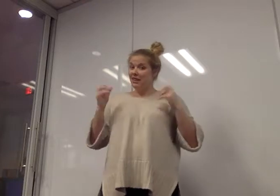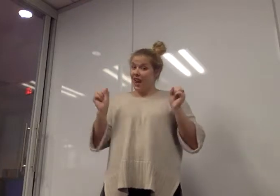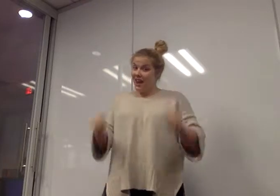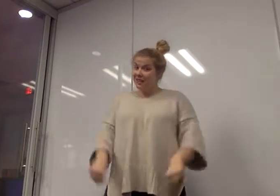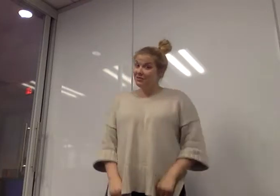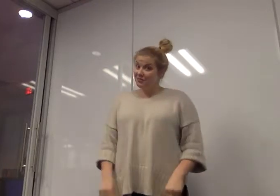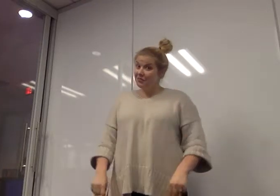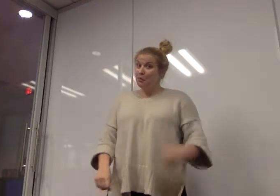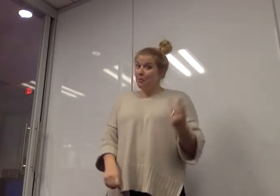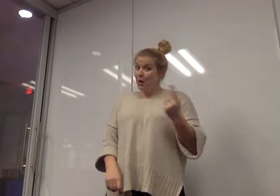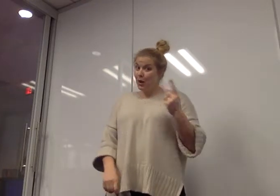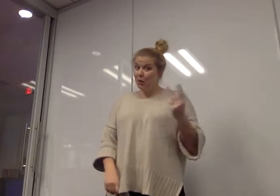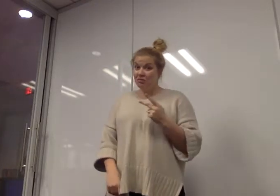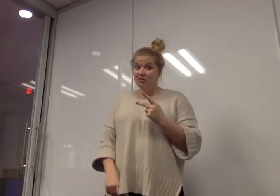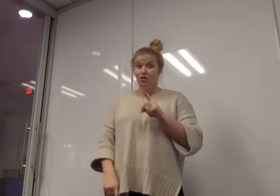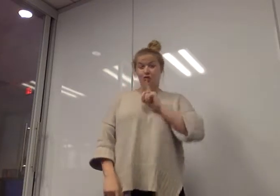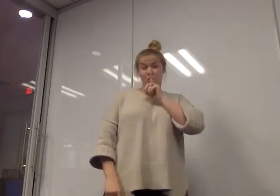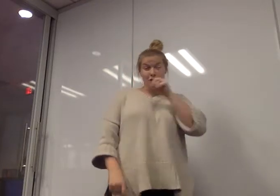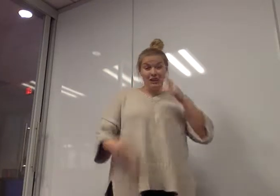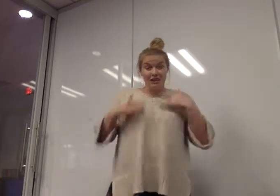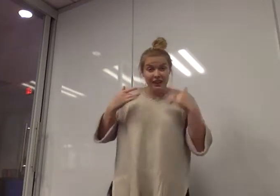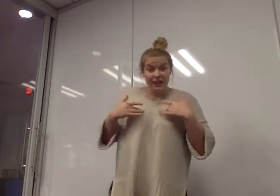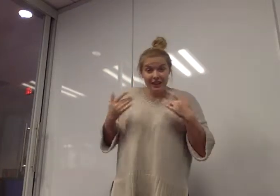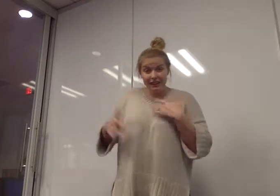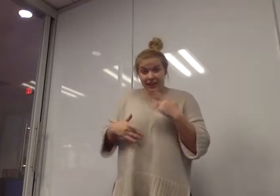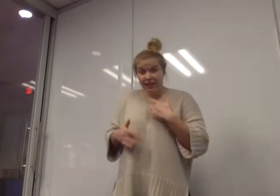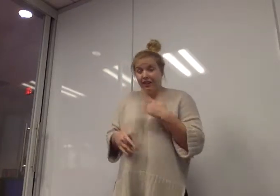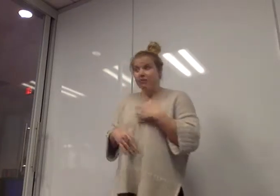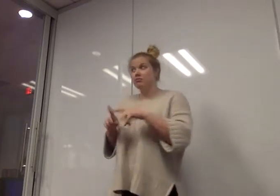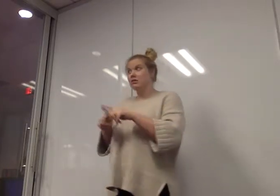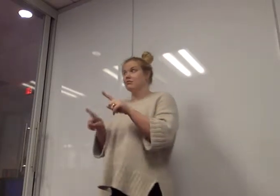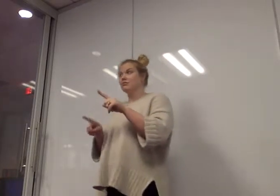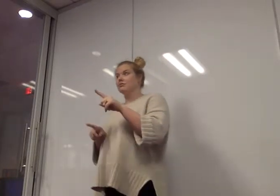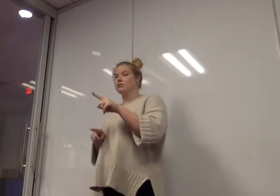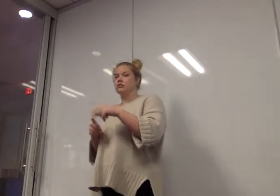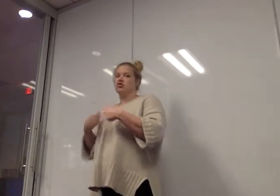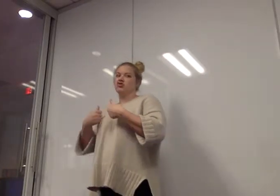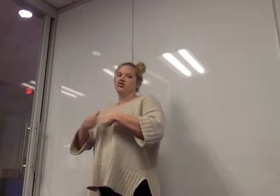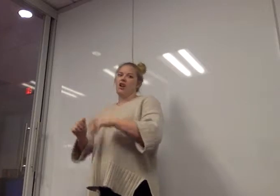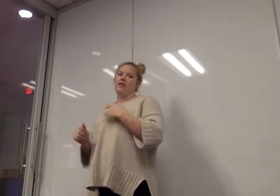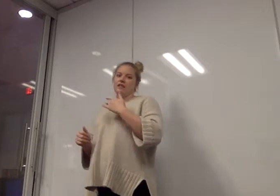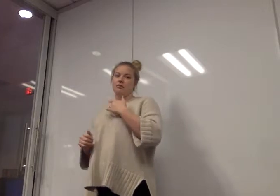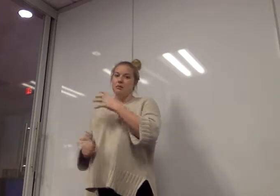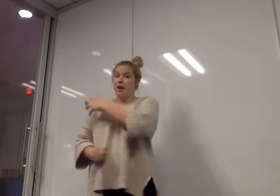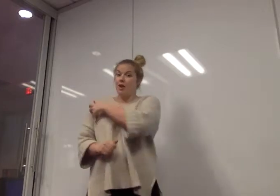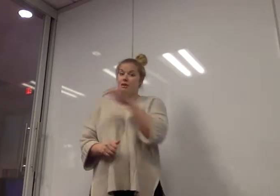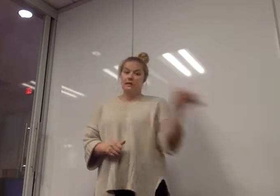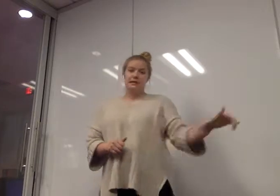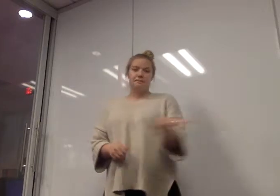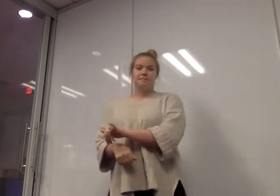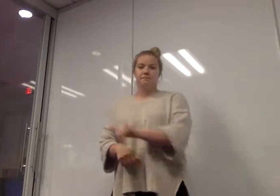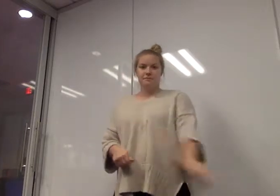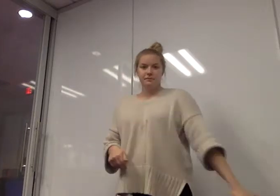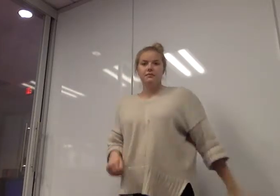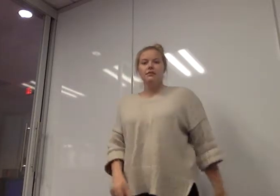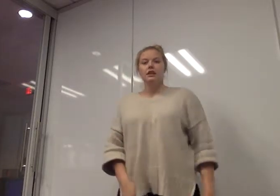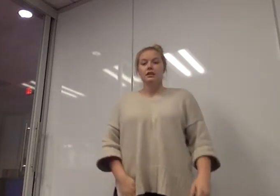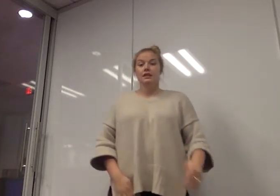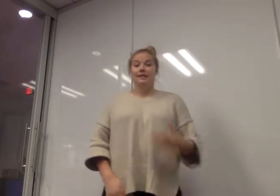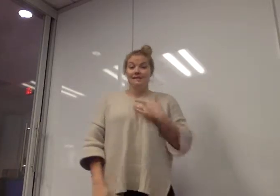goes both ways. When it comes to power, it also goes both ways. So when you feel powerful, you're